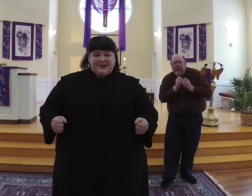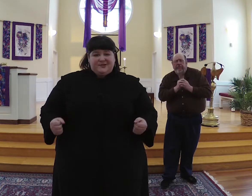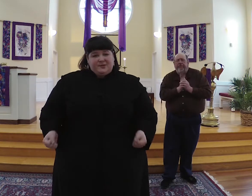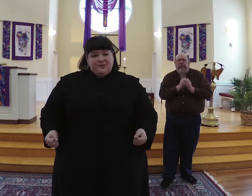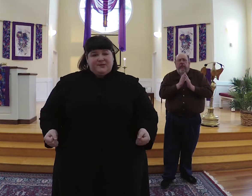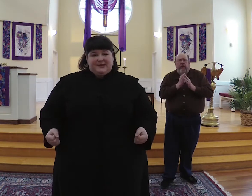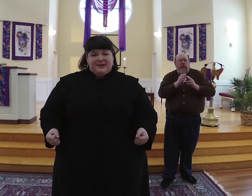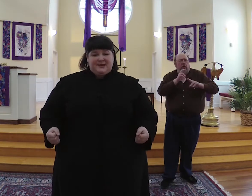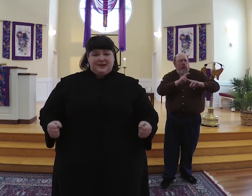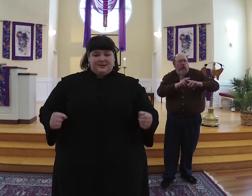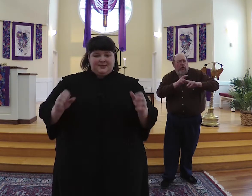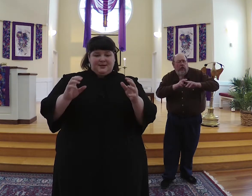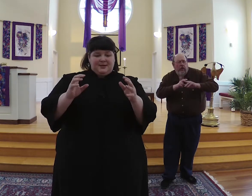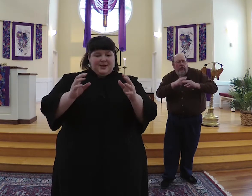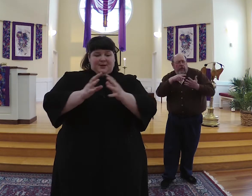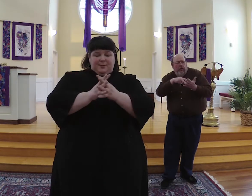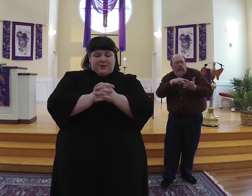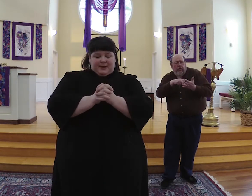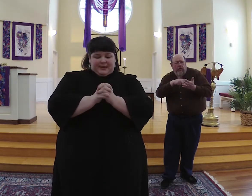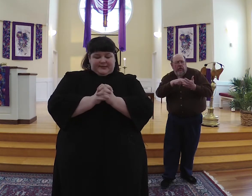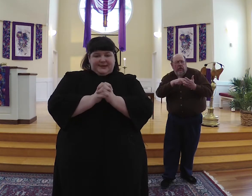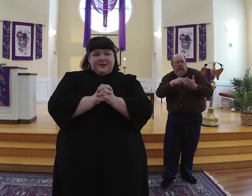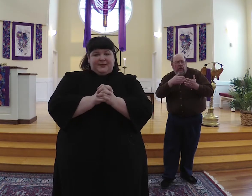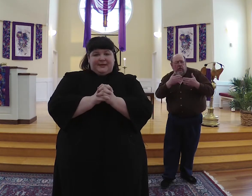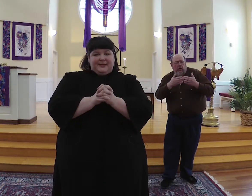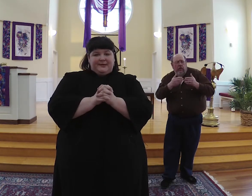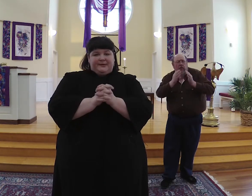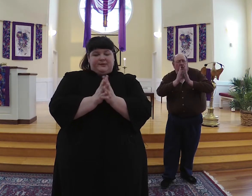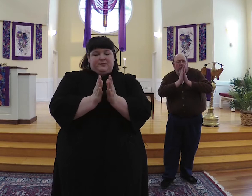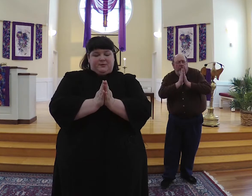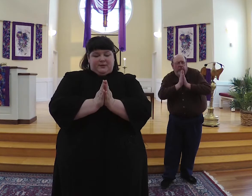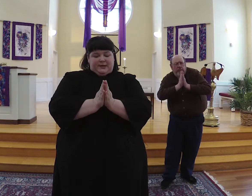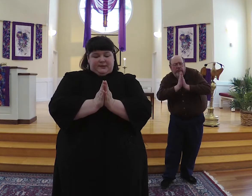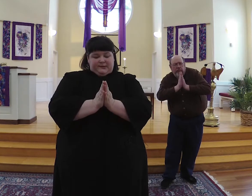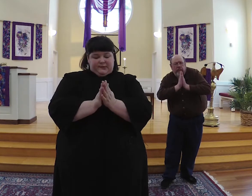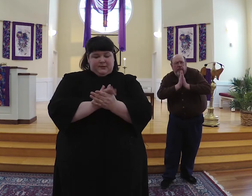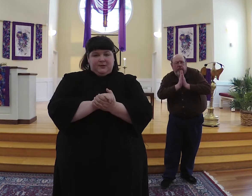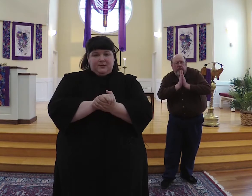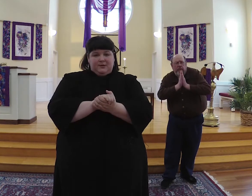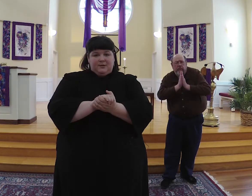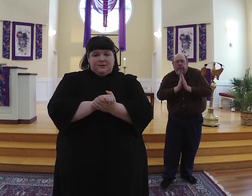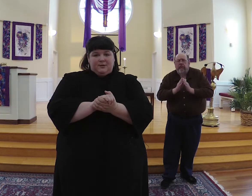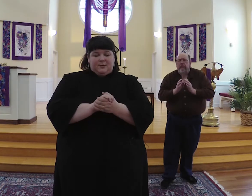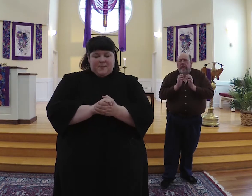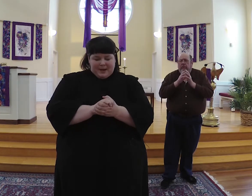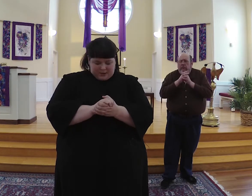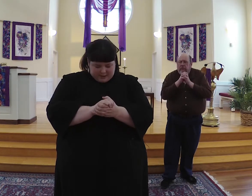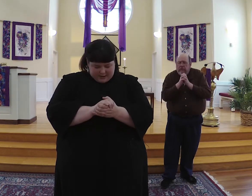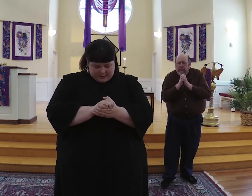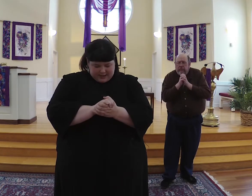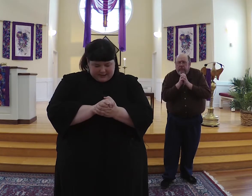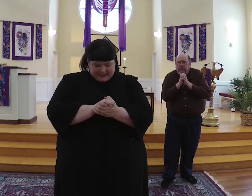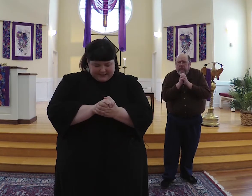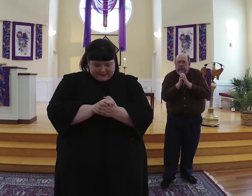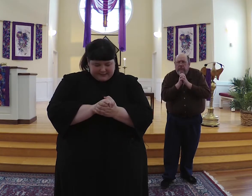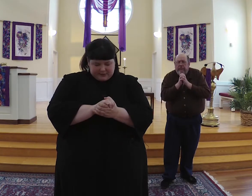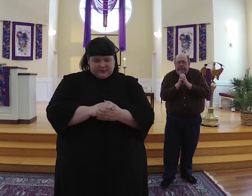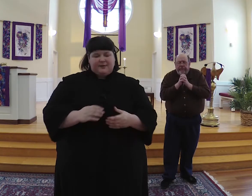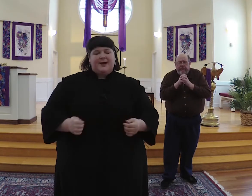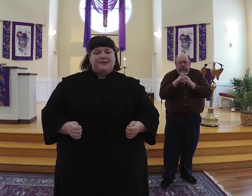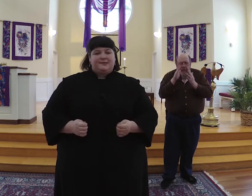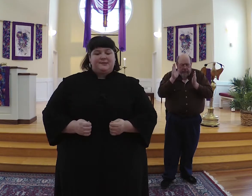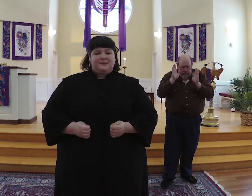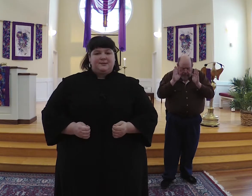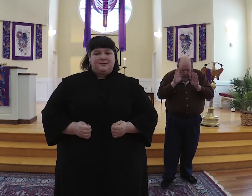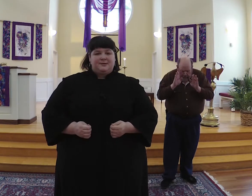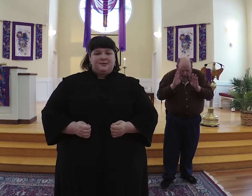are sitting or sometimes standing, we put our hands together like this, or we bend our head like this and close